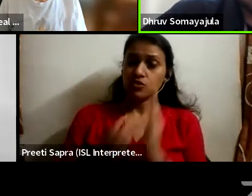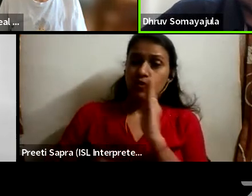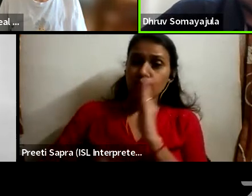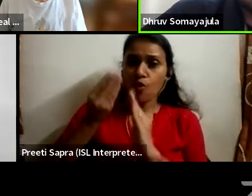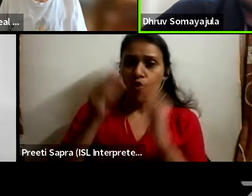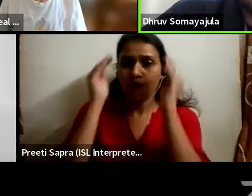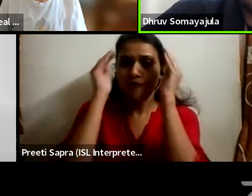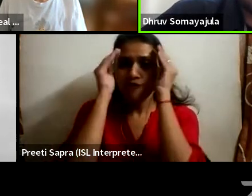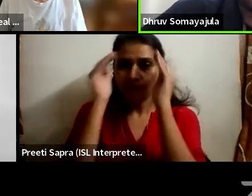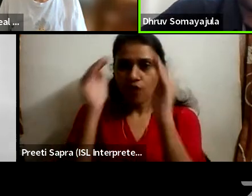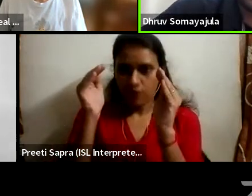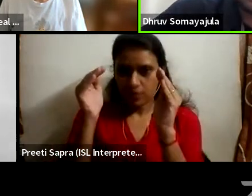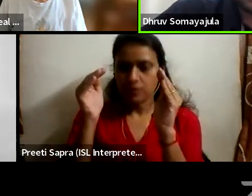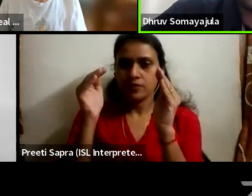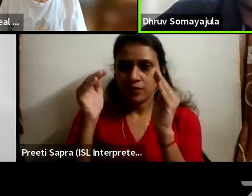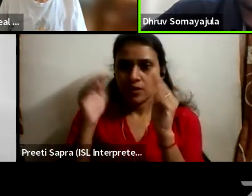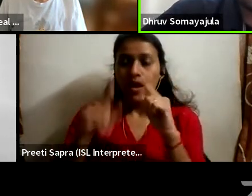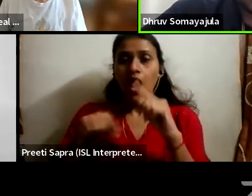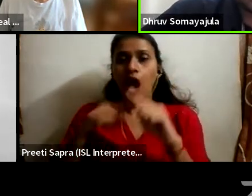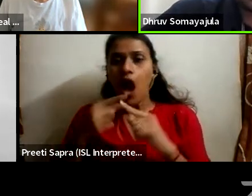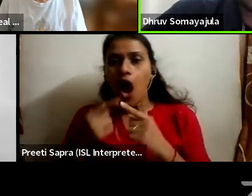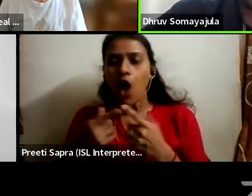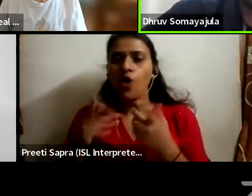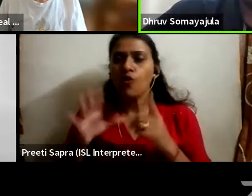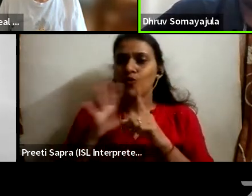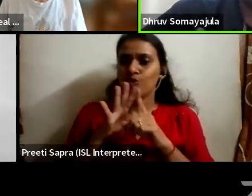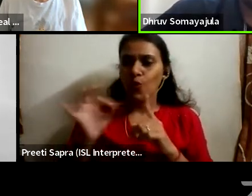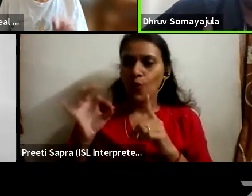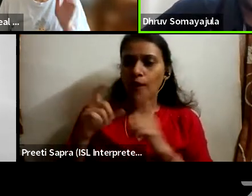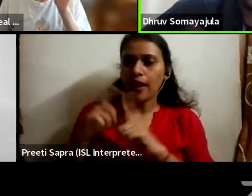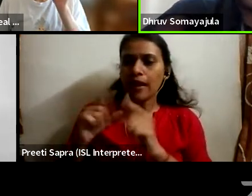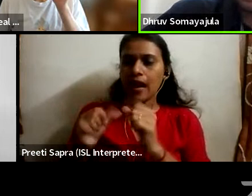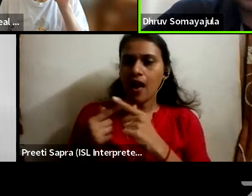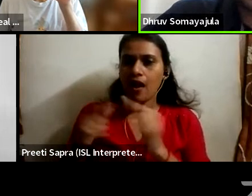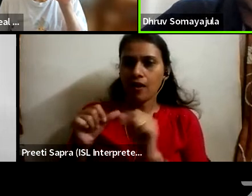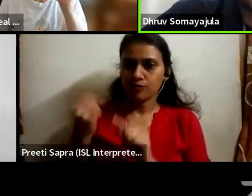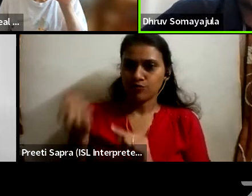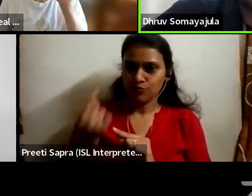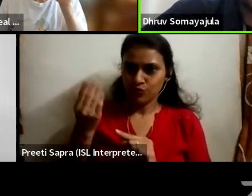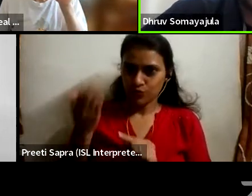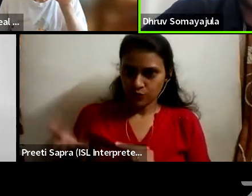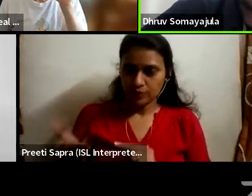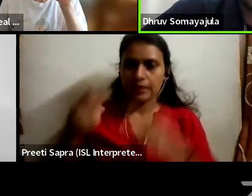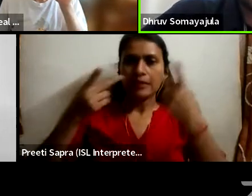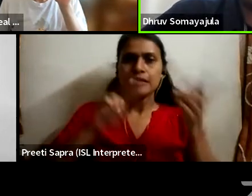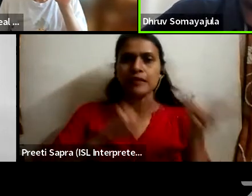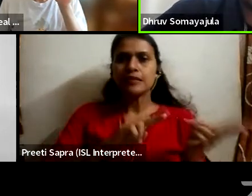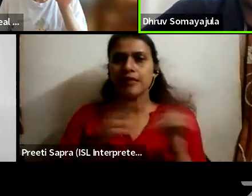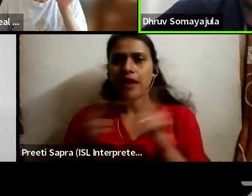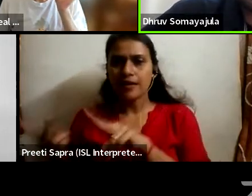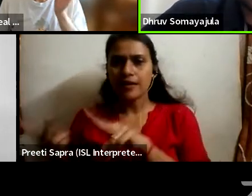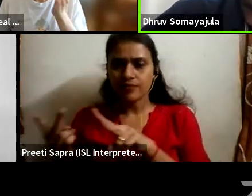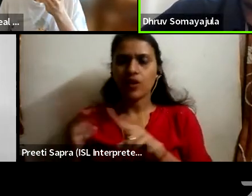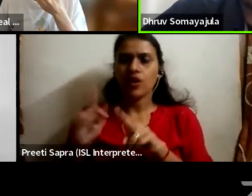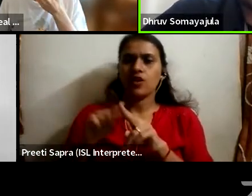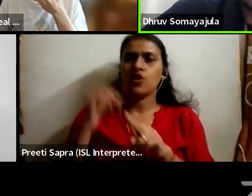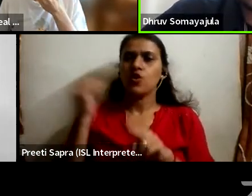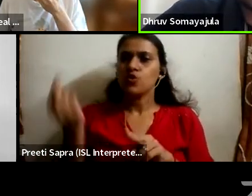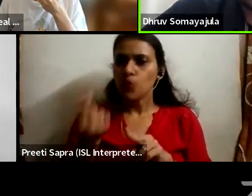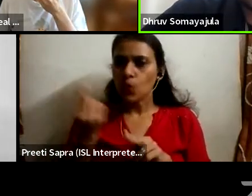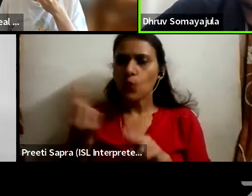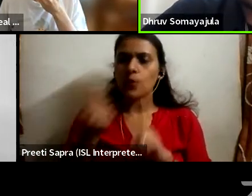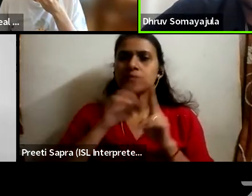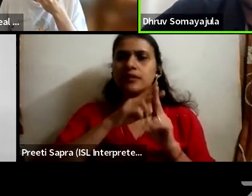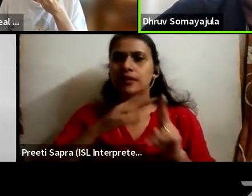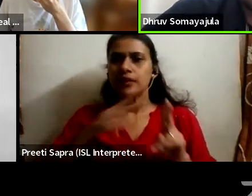on how we treat data, how we treat transfer of data and use of data by various